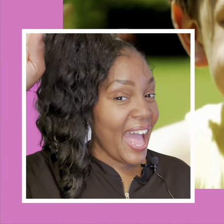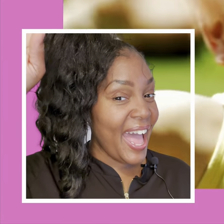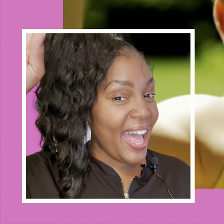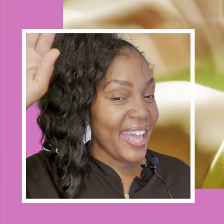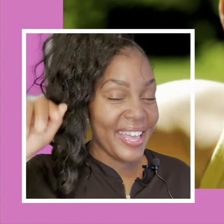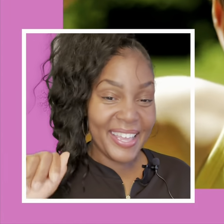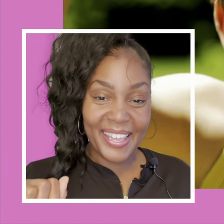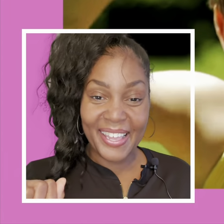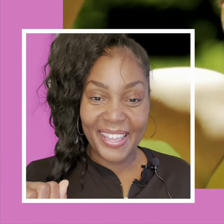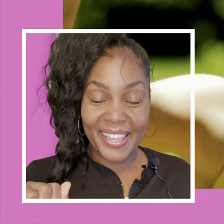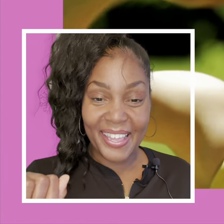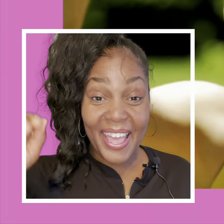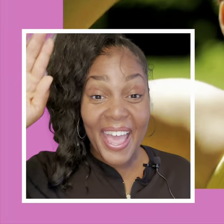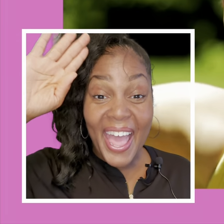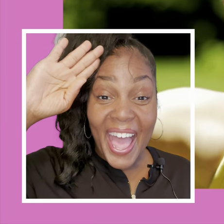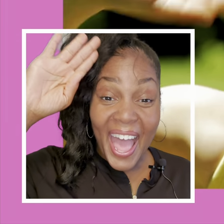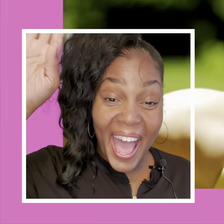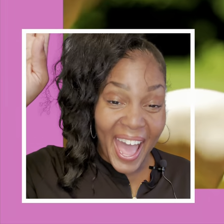Hi.